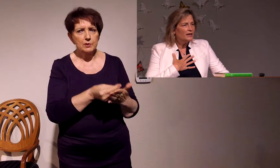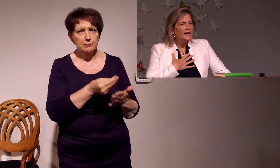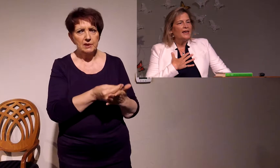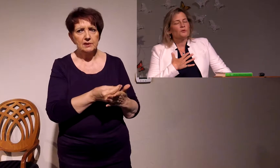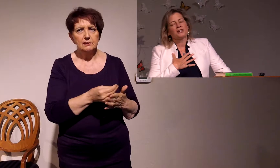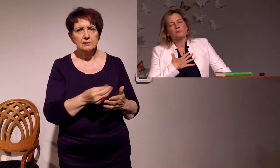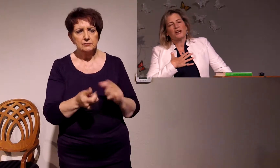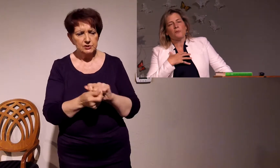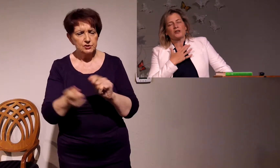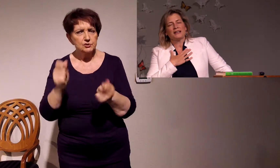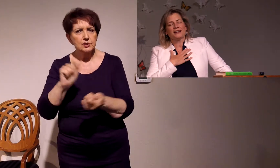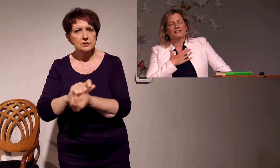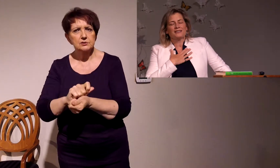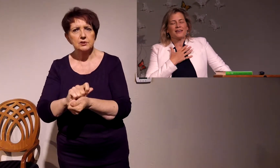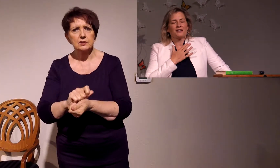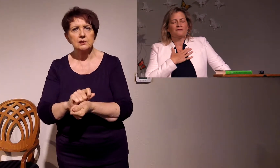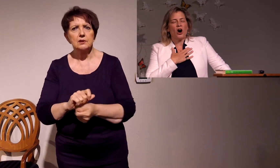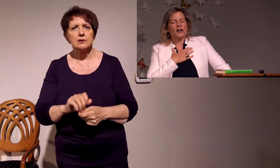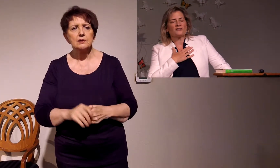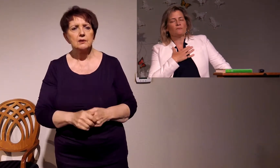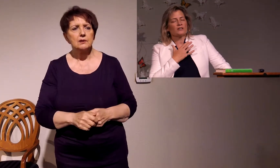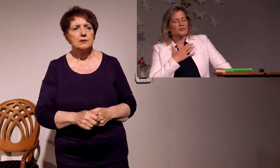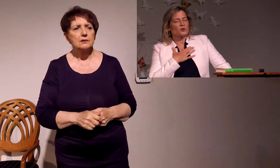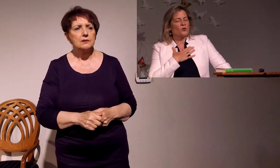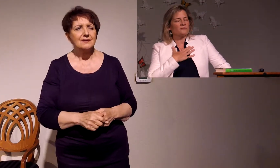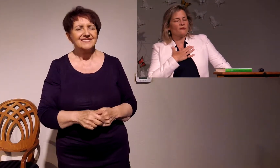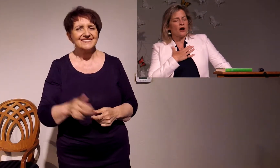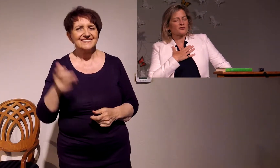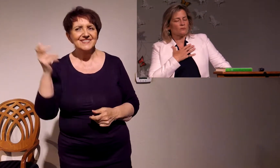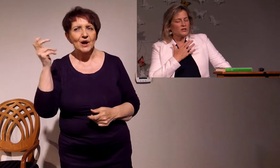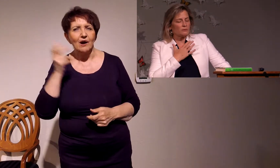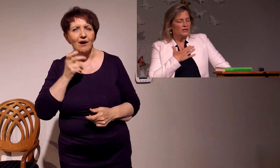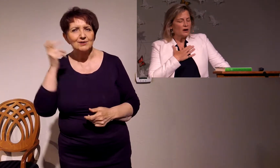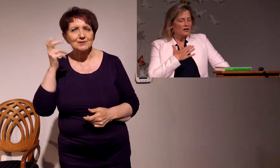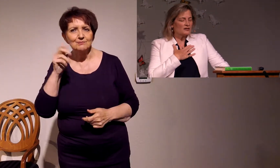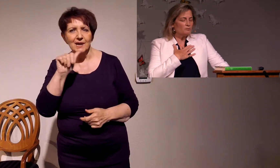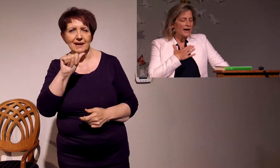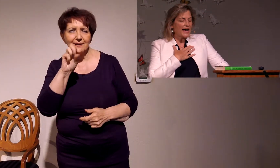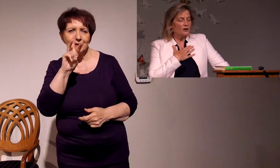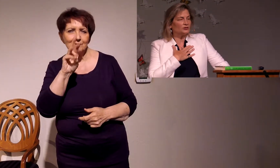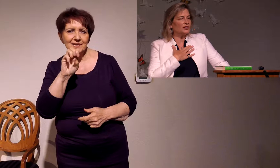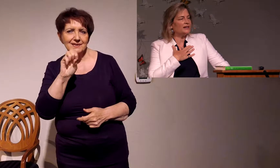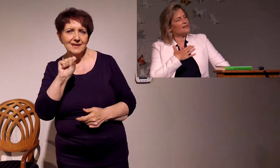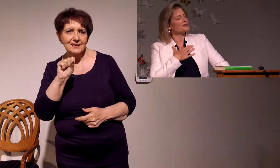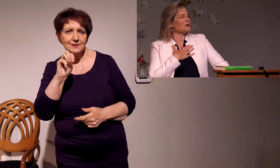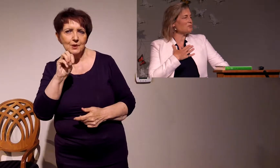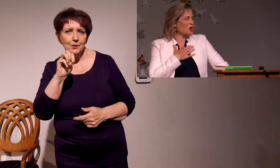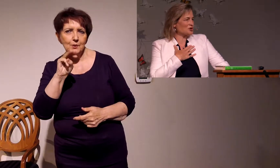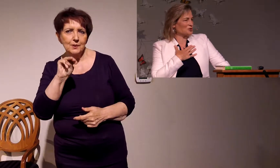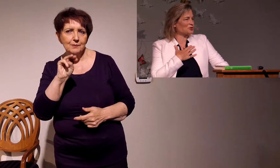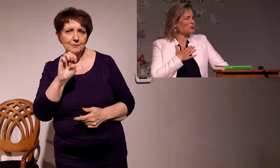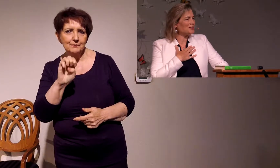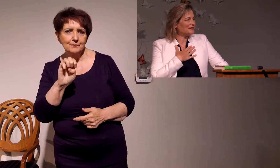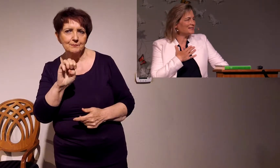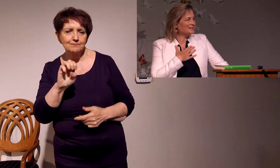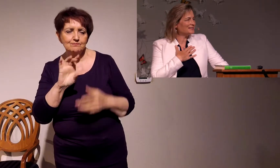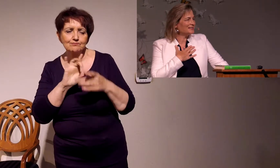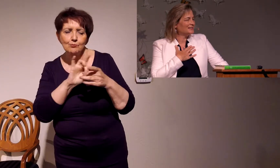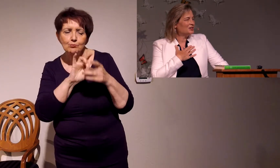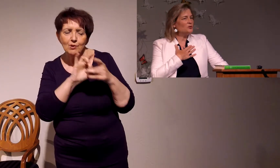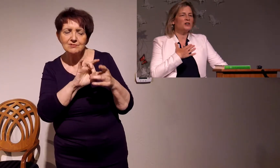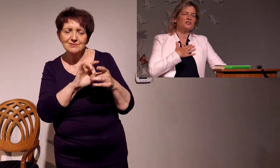it. And we can become what I like to think of awesome, because we're going for awesome. We can be awesome pals and intimate partners with